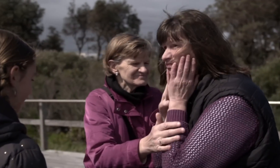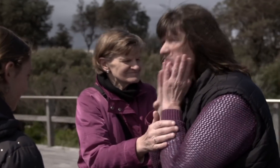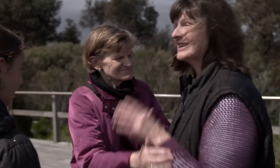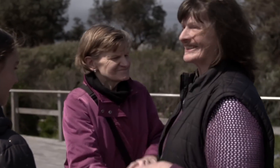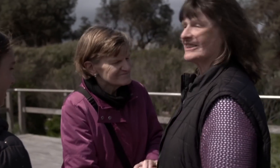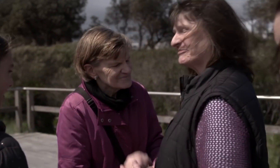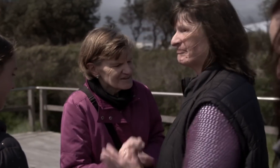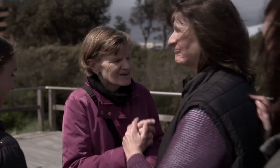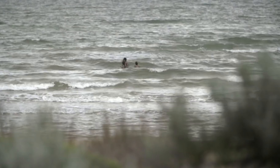goodness.